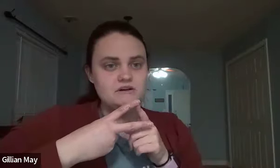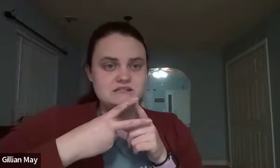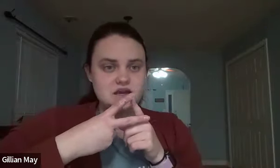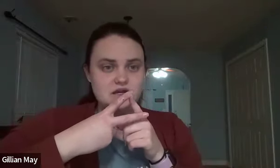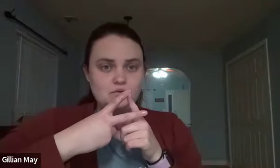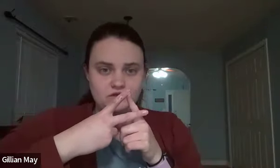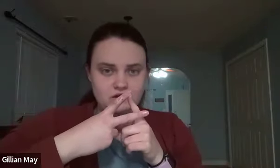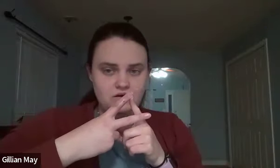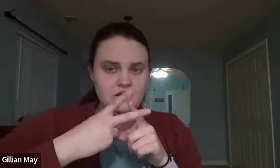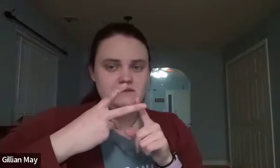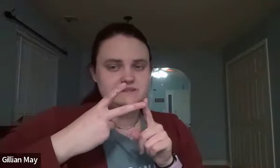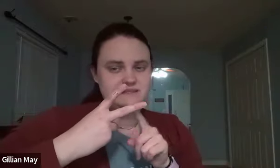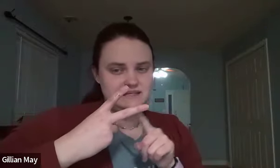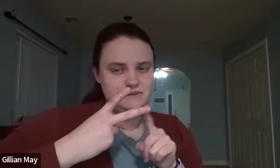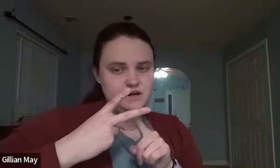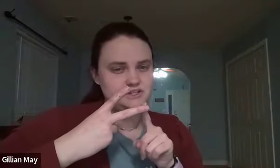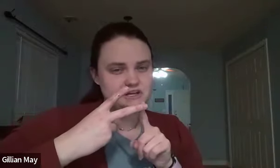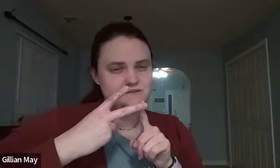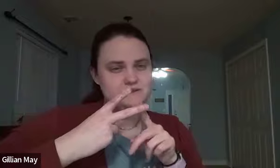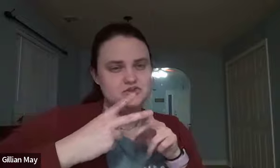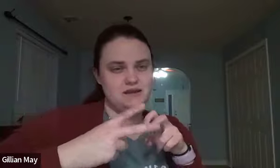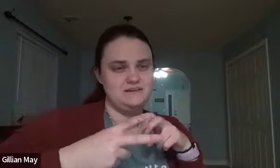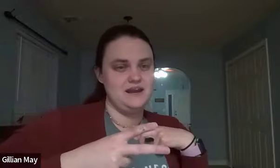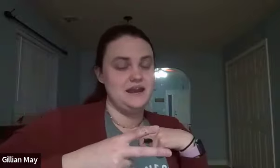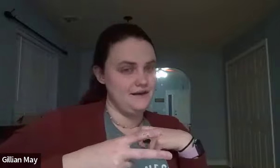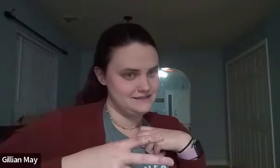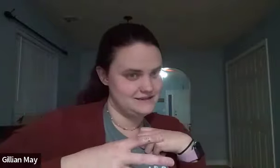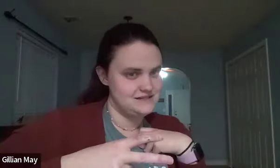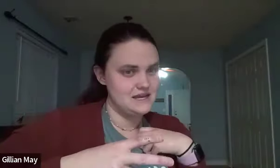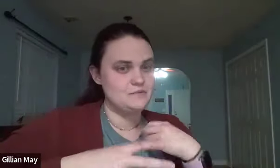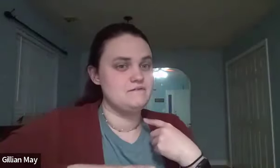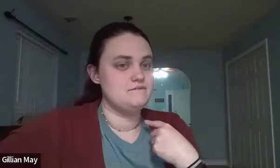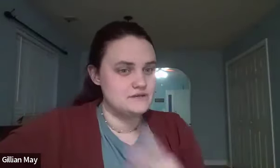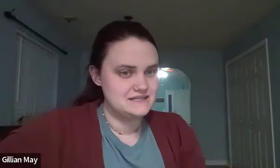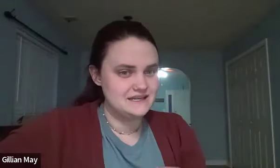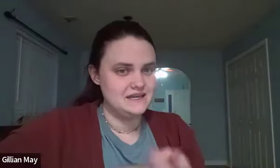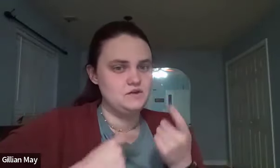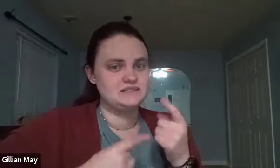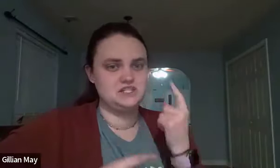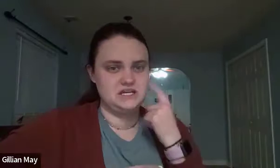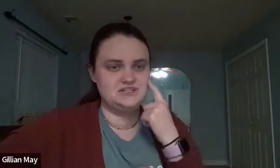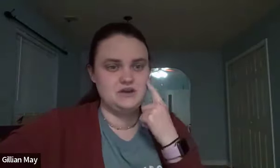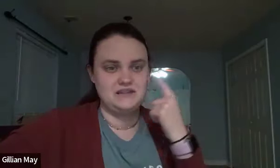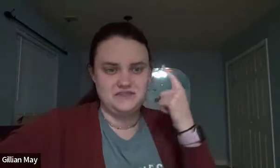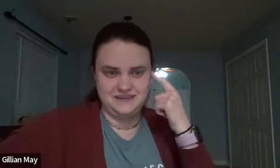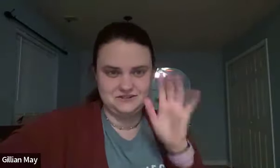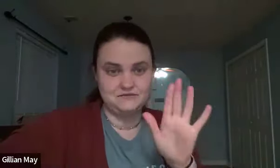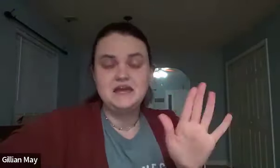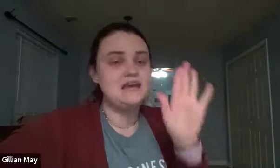to sign it with y'all. The second time what I'm going to try to do is I'm going to try to kind of not sign it. And I'm going to voice it and give you guys a chance to try to think it yourself. If